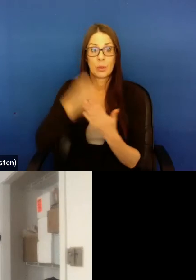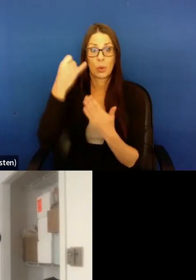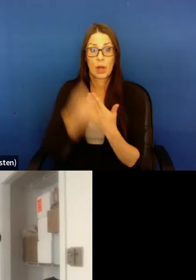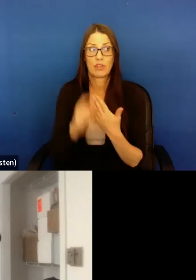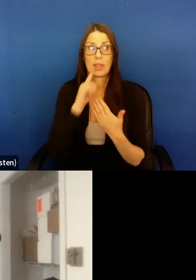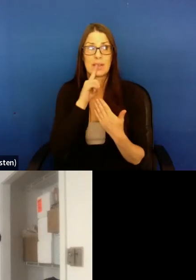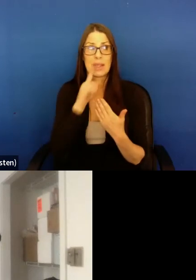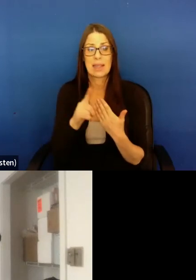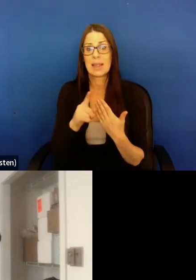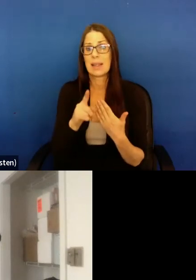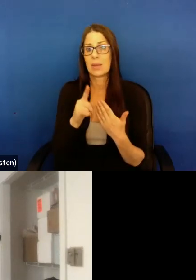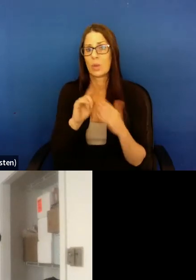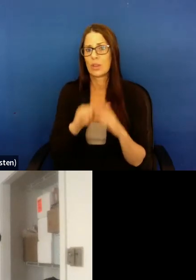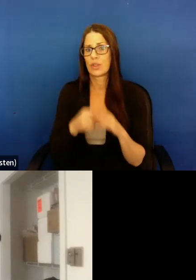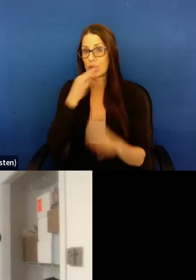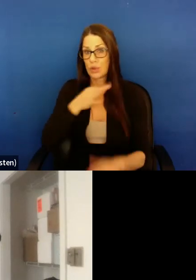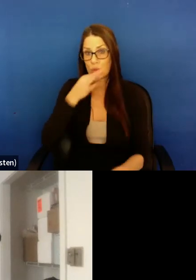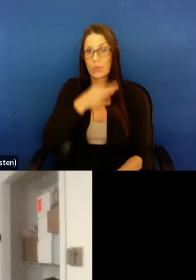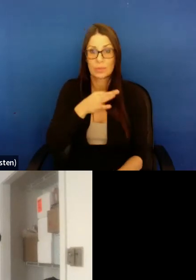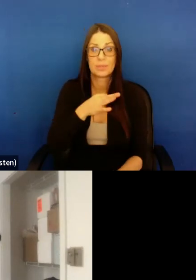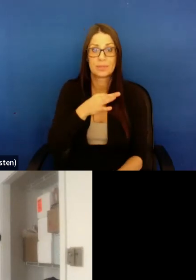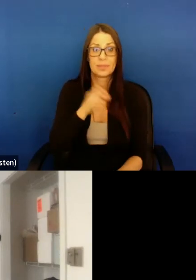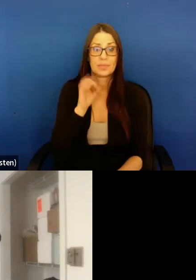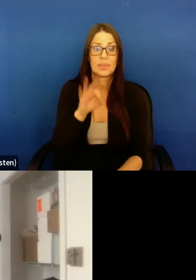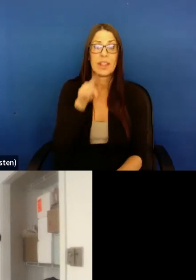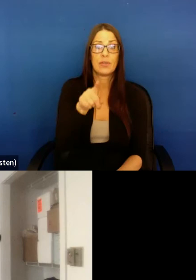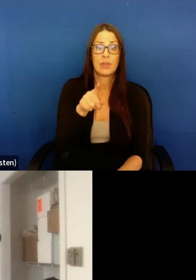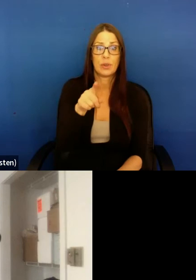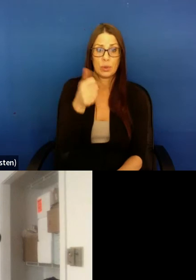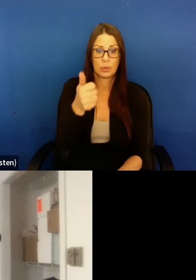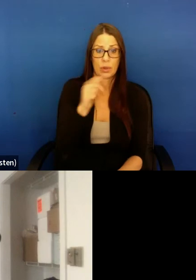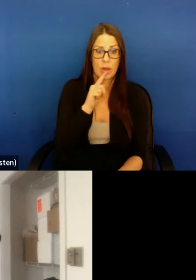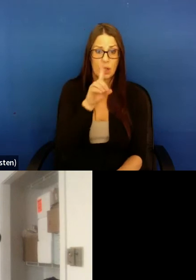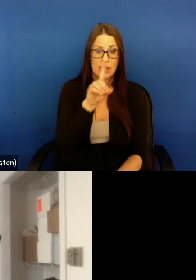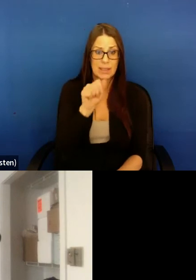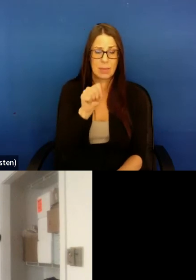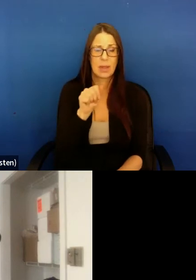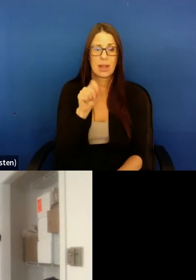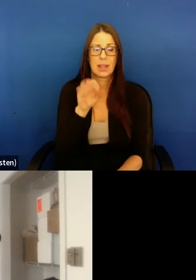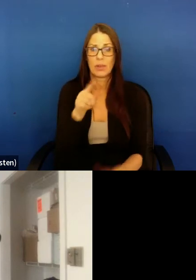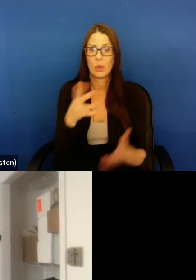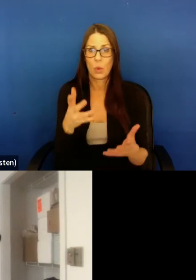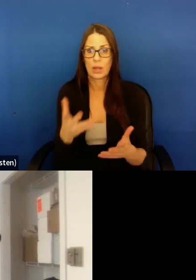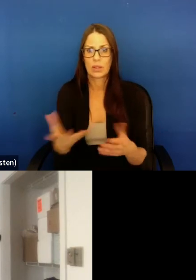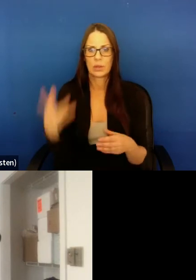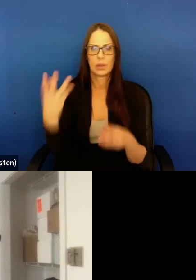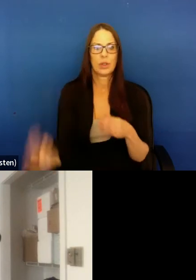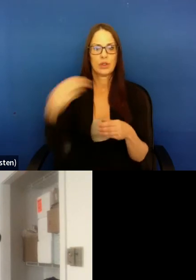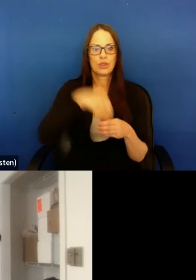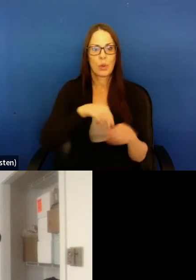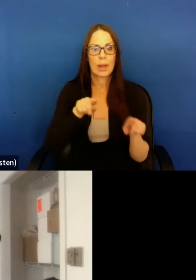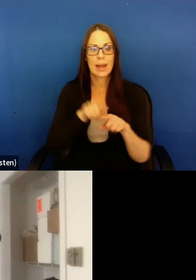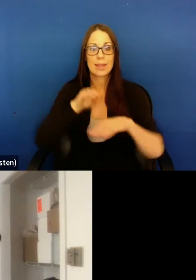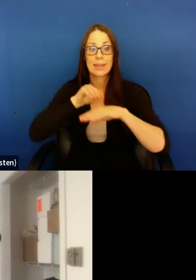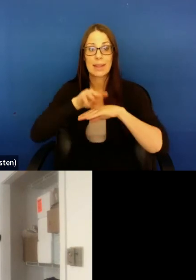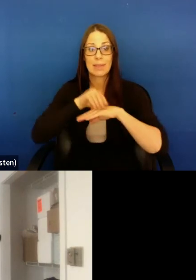think, going to start up soon. If you are disabled and want to act as like an advisor for the project,